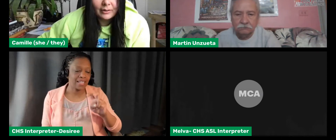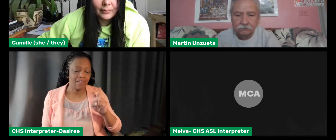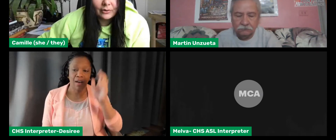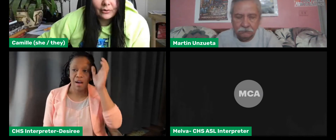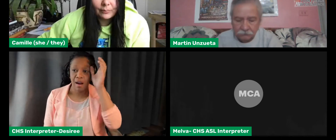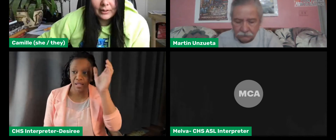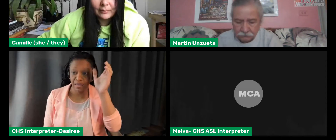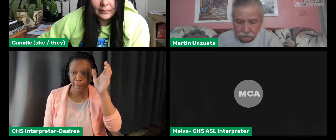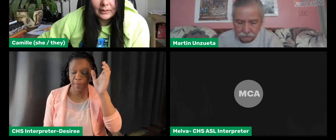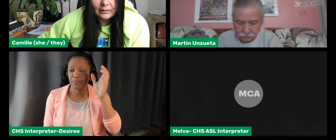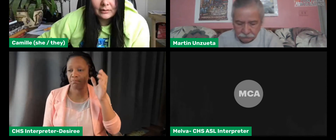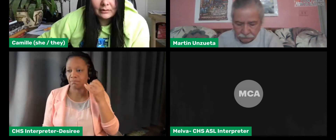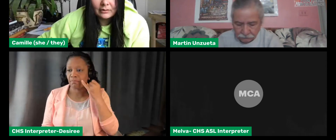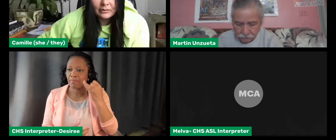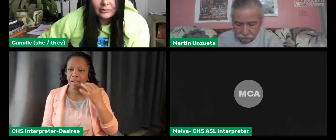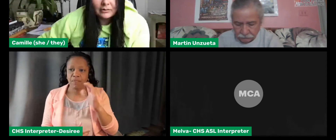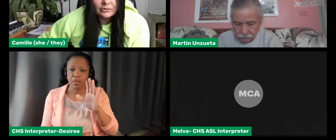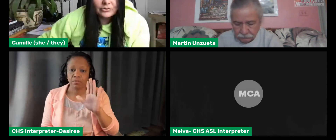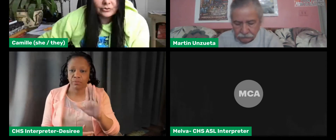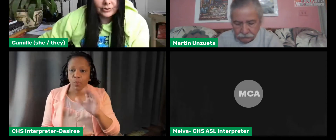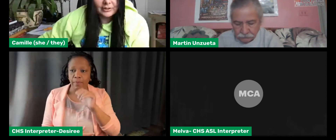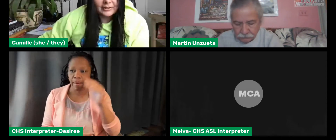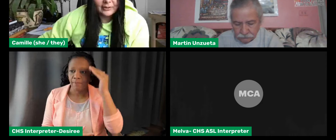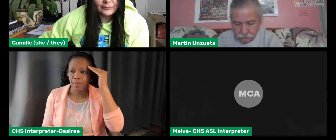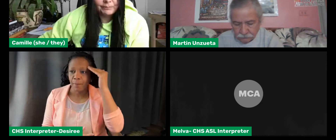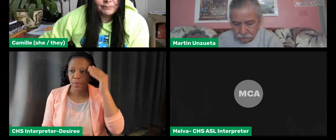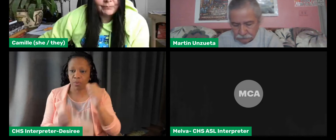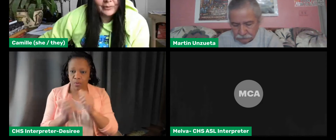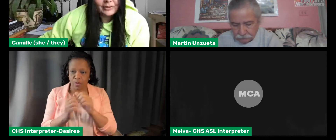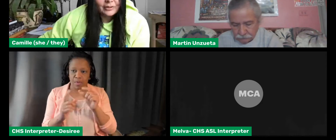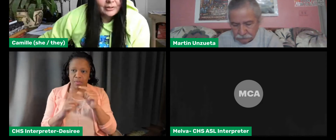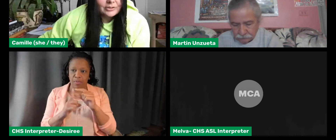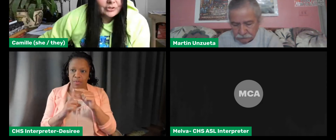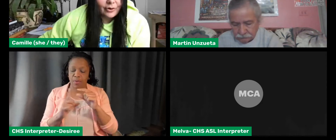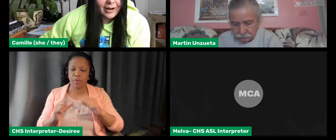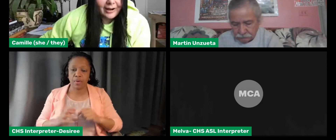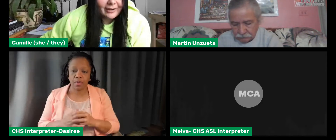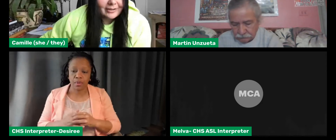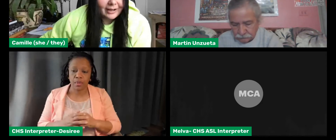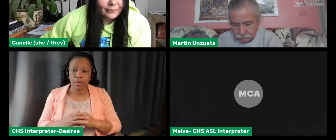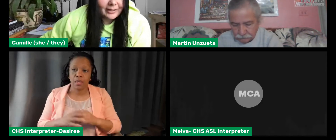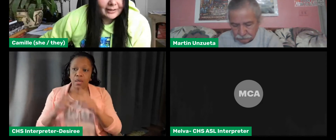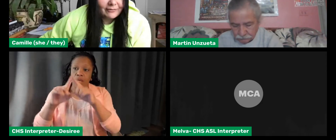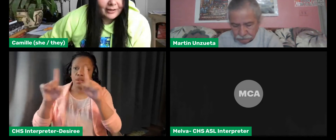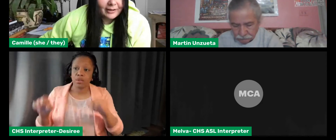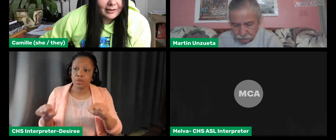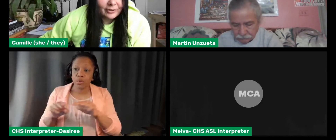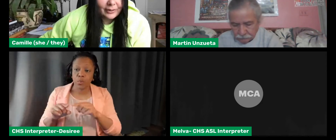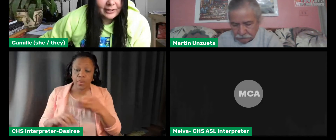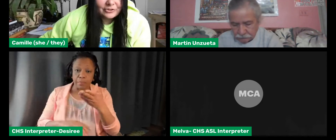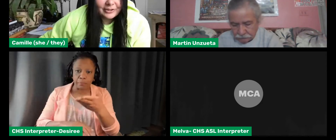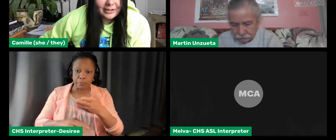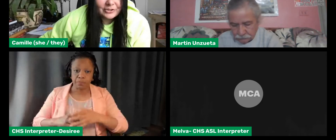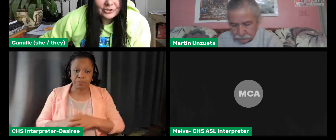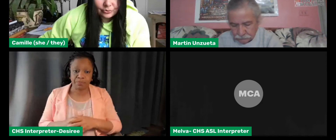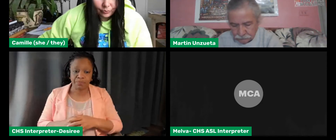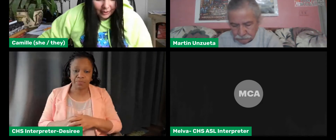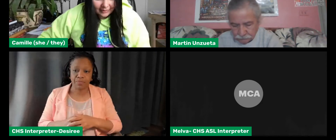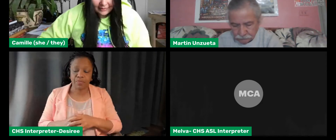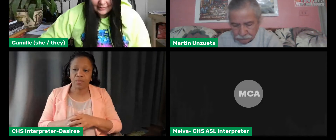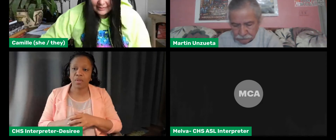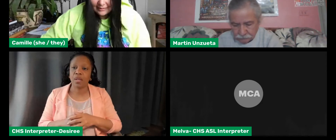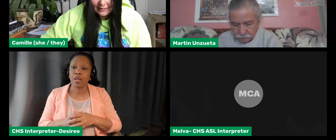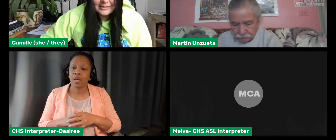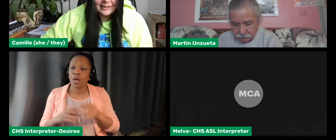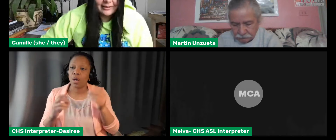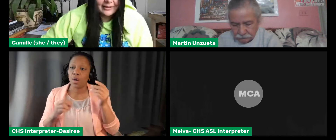go. I'm going to open up my screen here. So I want to give a quick introduction to